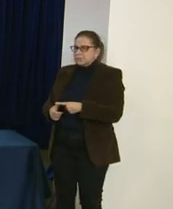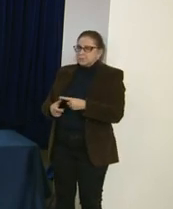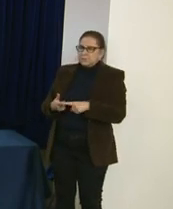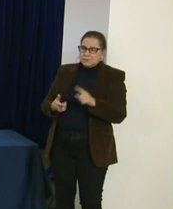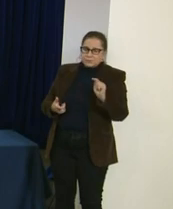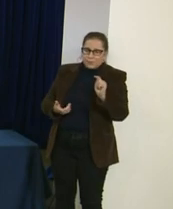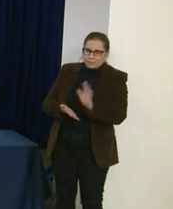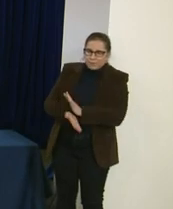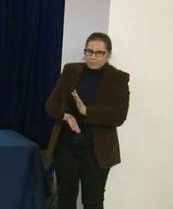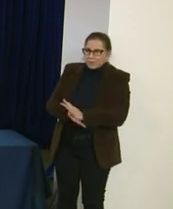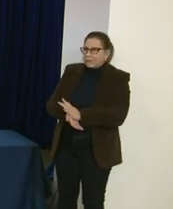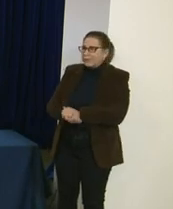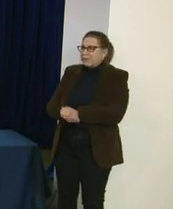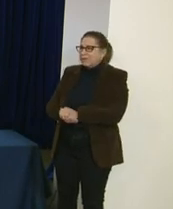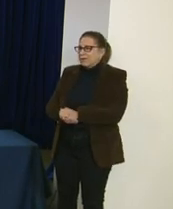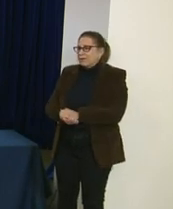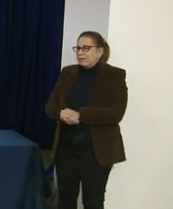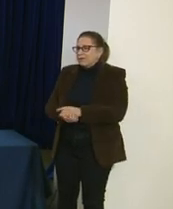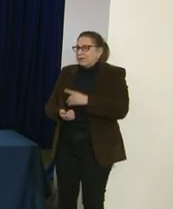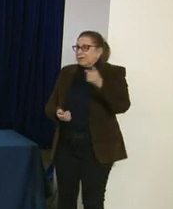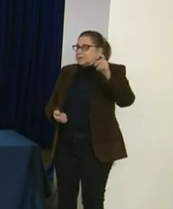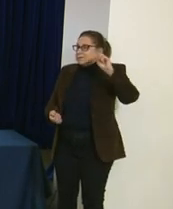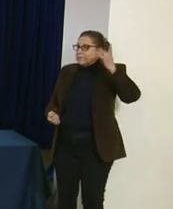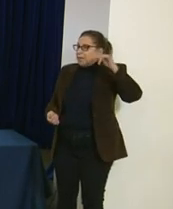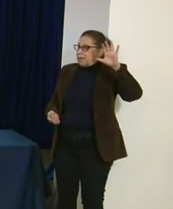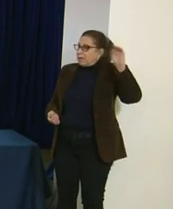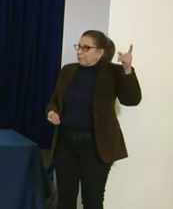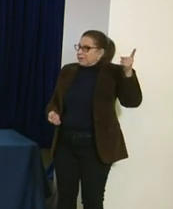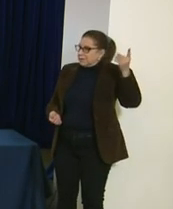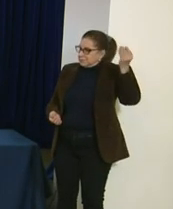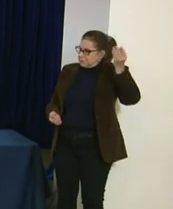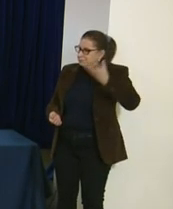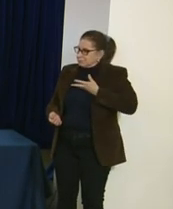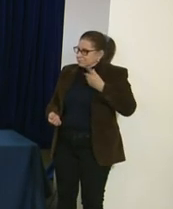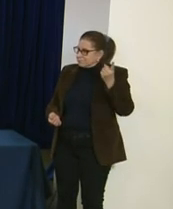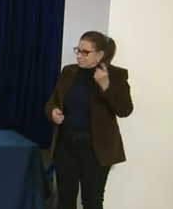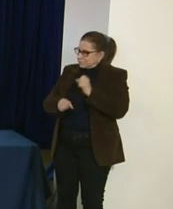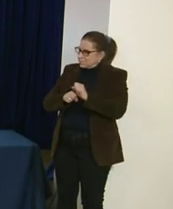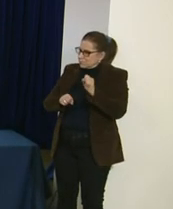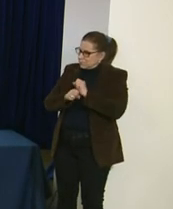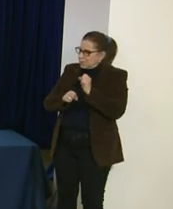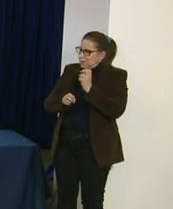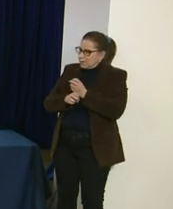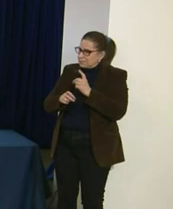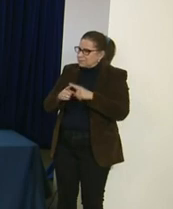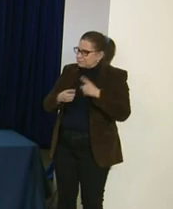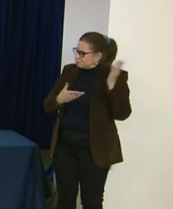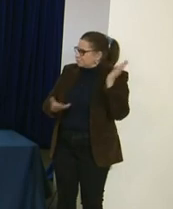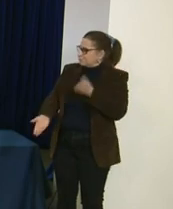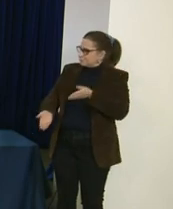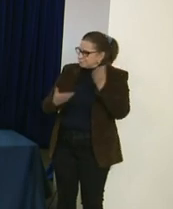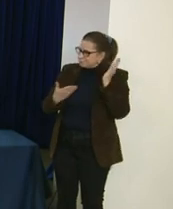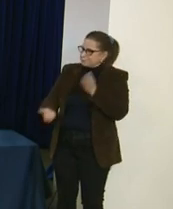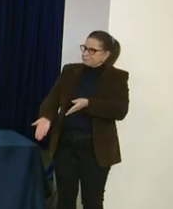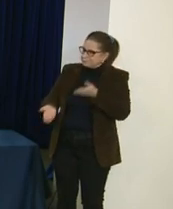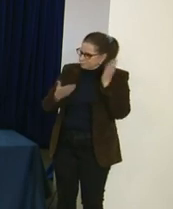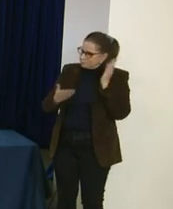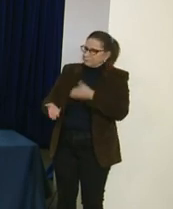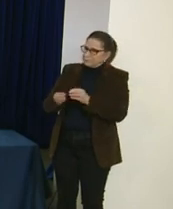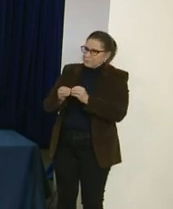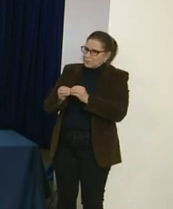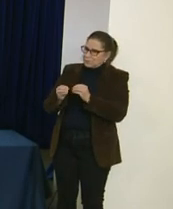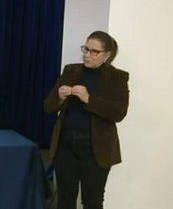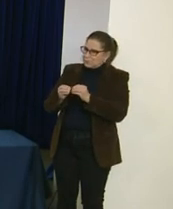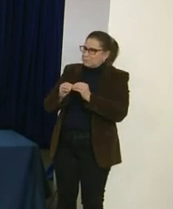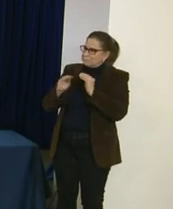the suppliers are telling us is that they are working very hard, again, to get those shelves restocked and to make sure